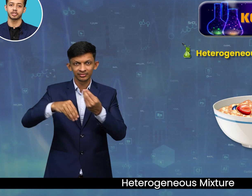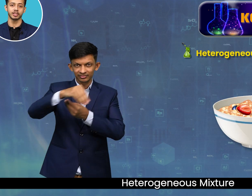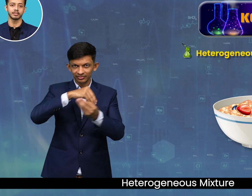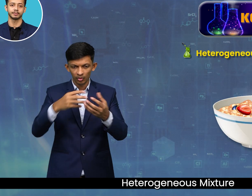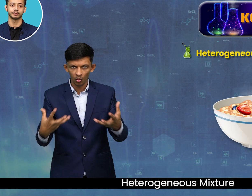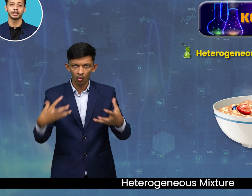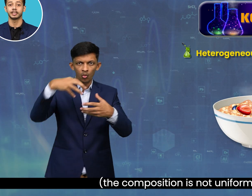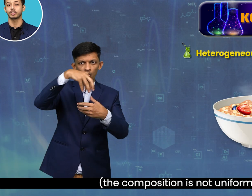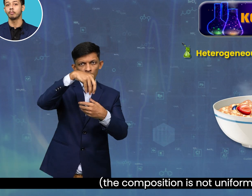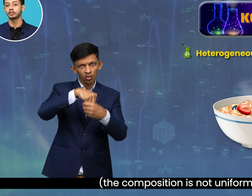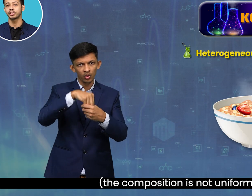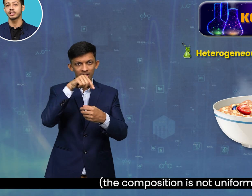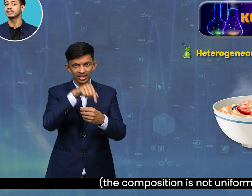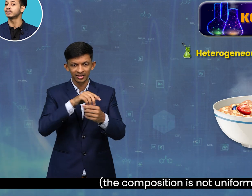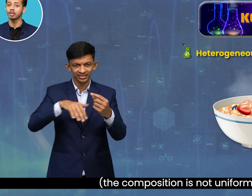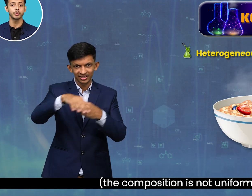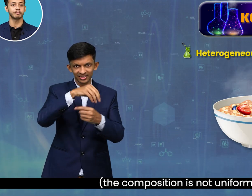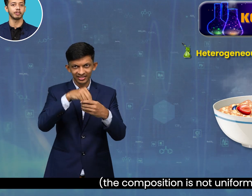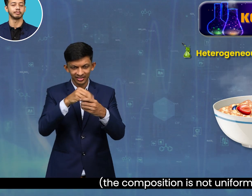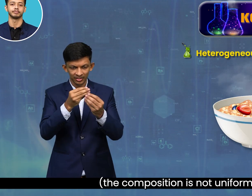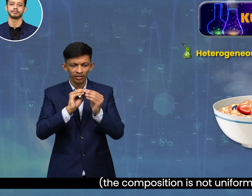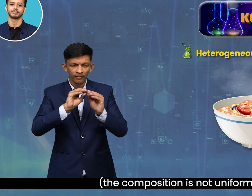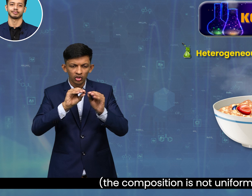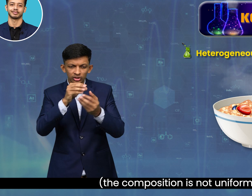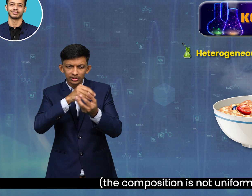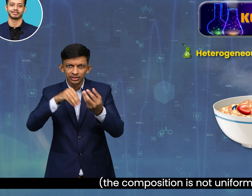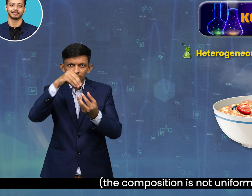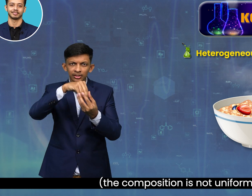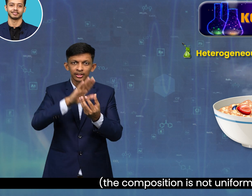Heterogeneous mixture. The composition is not uniform.